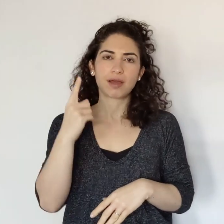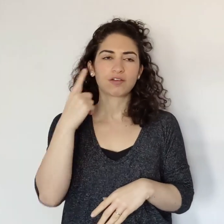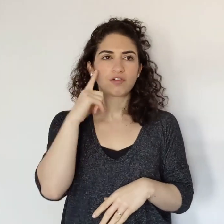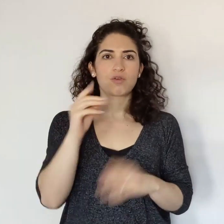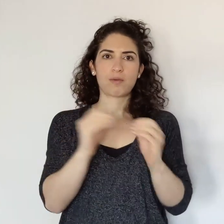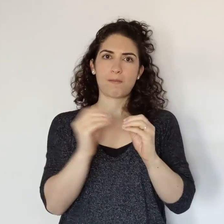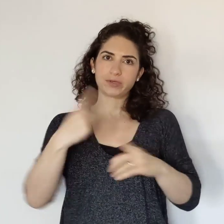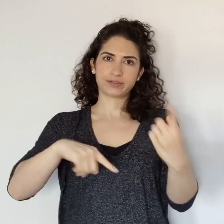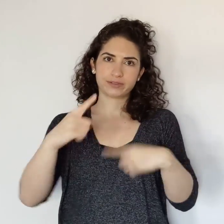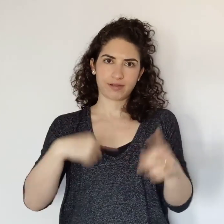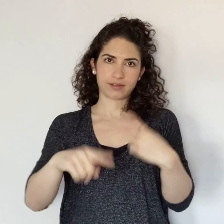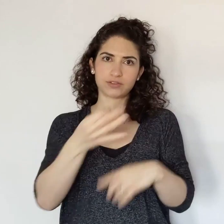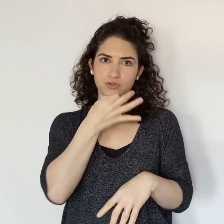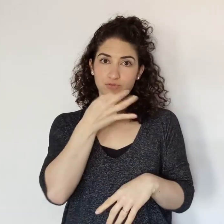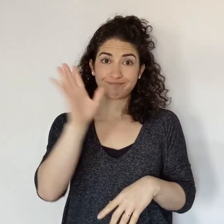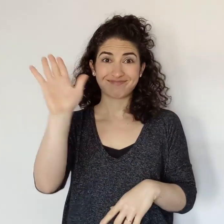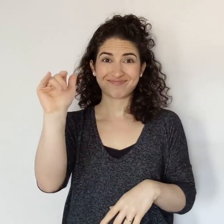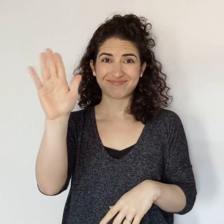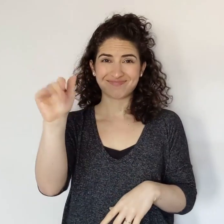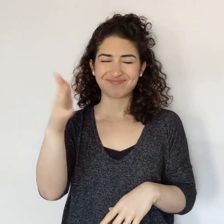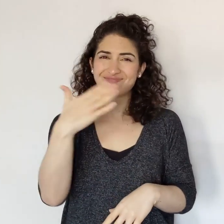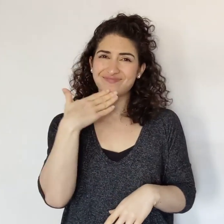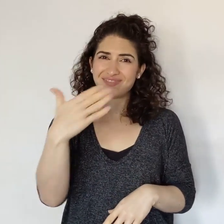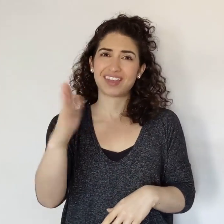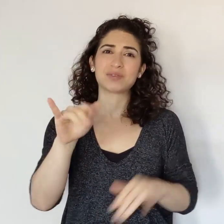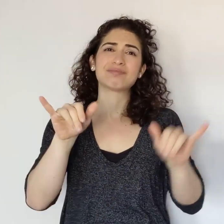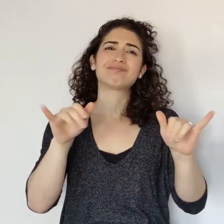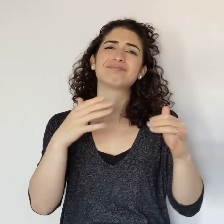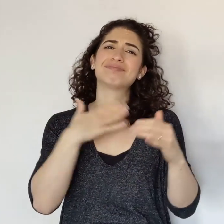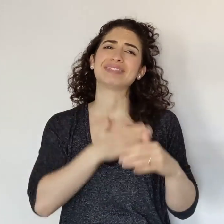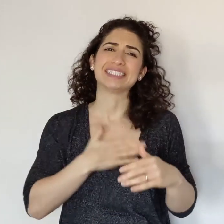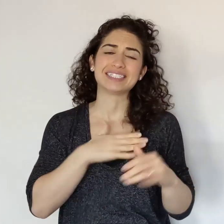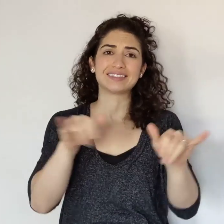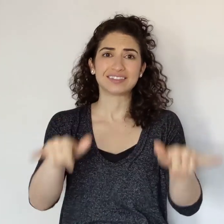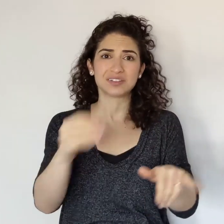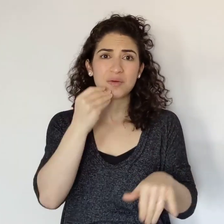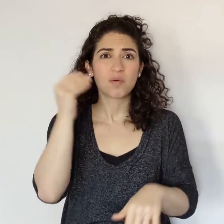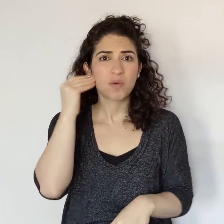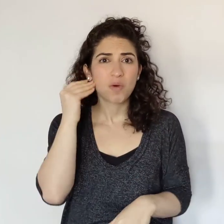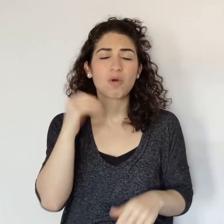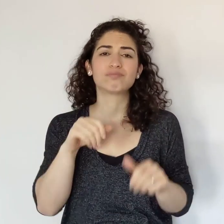I'll be back for more signs soon. Bye. Thank you, and please